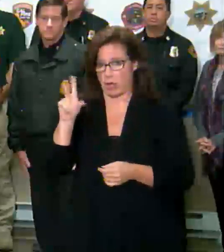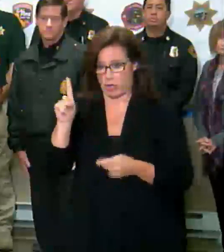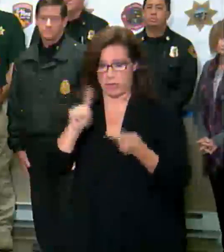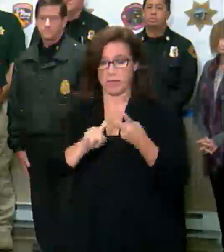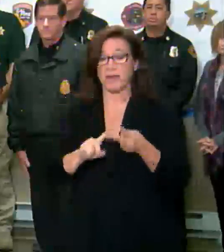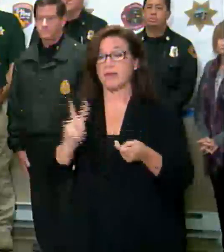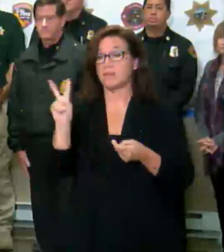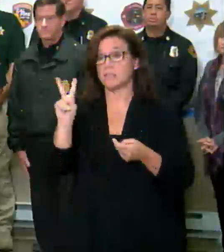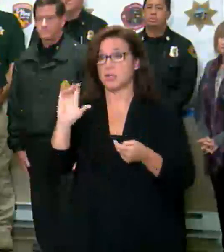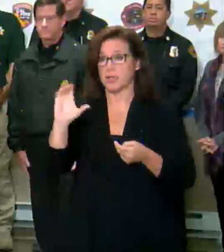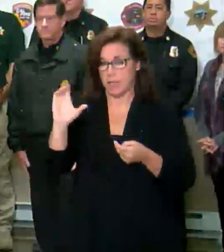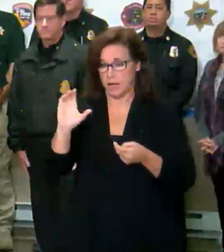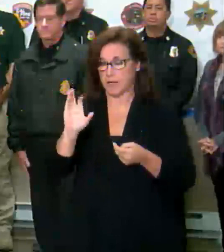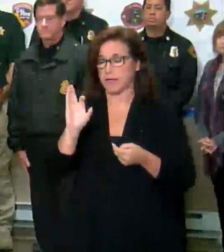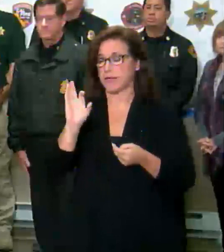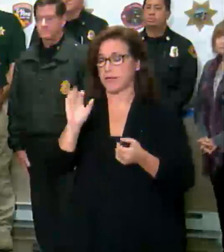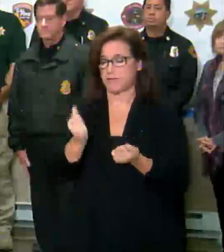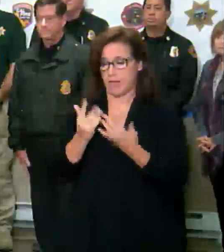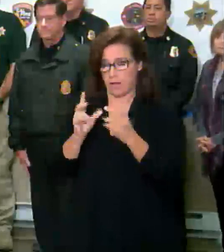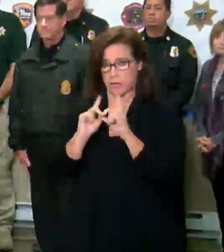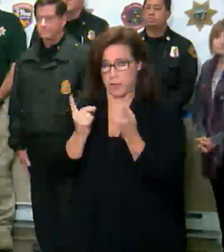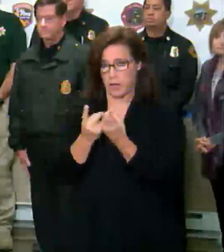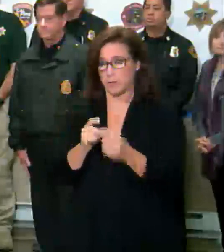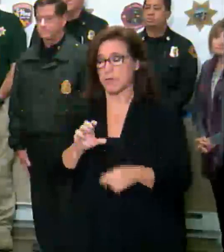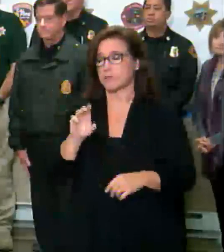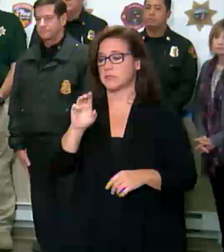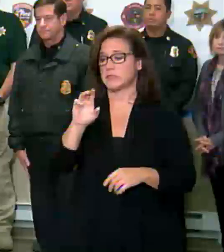Fire Department, Chief Mark Lorenzen.